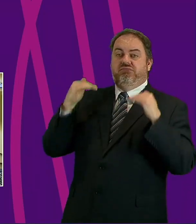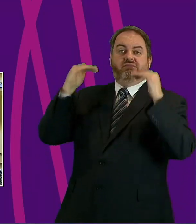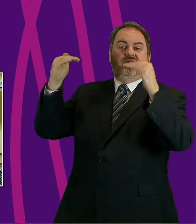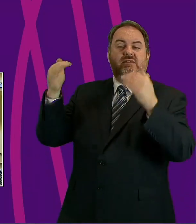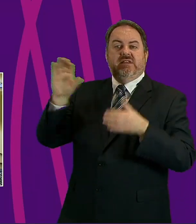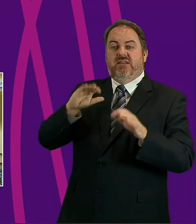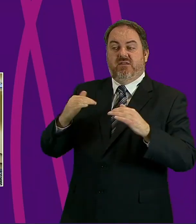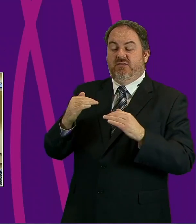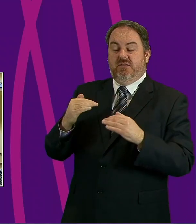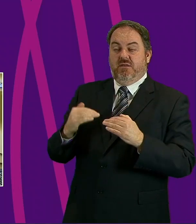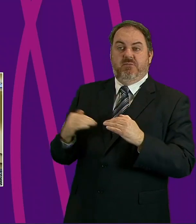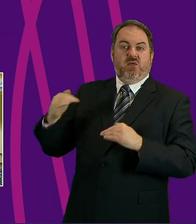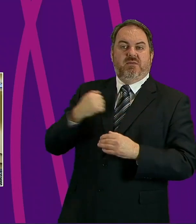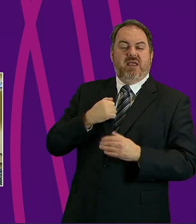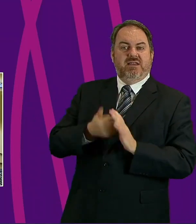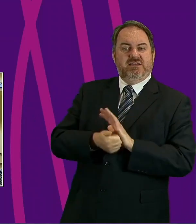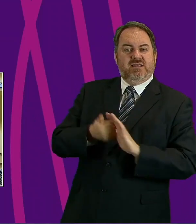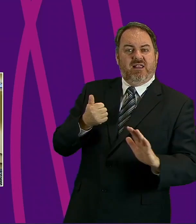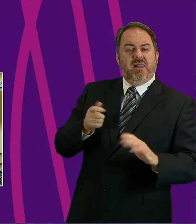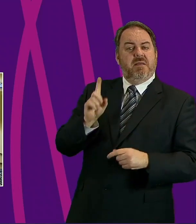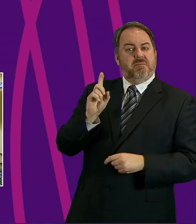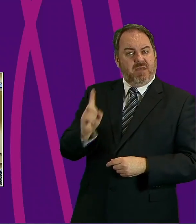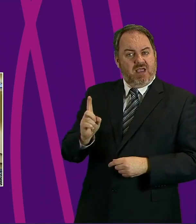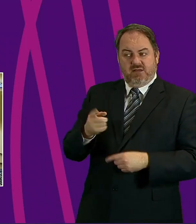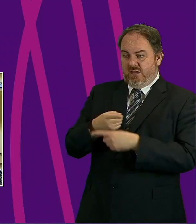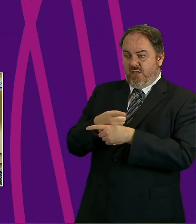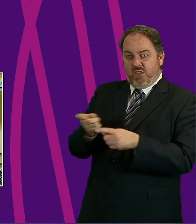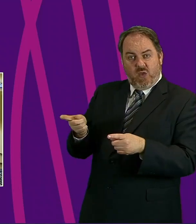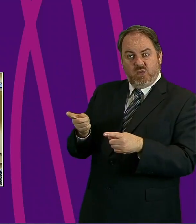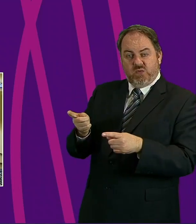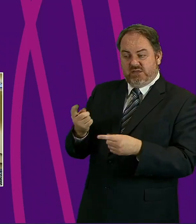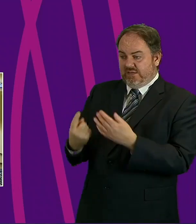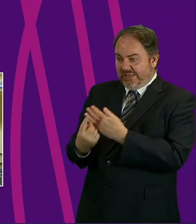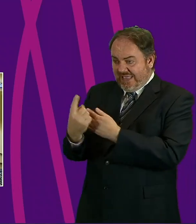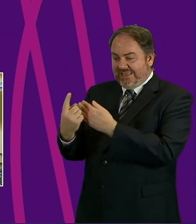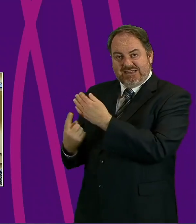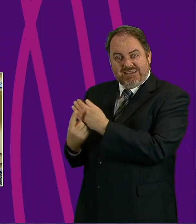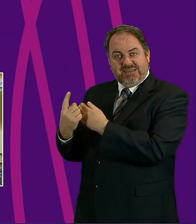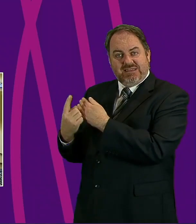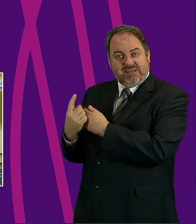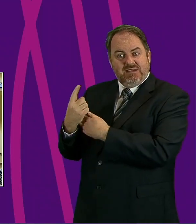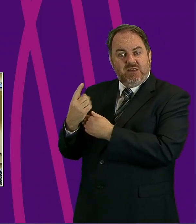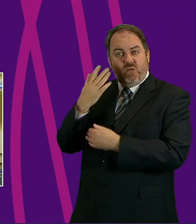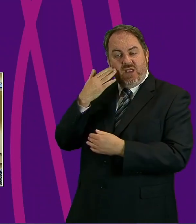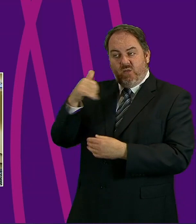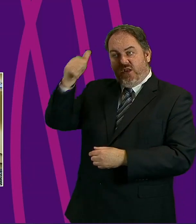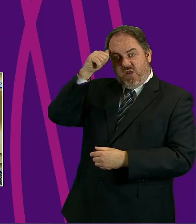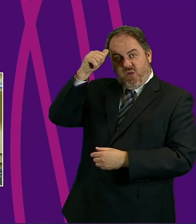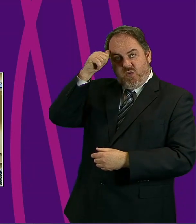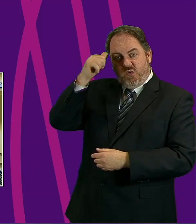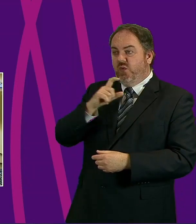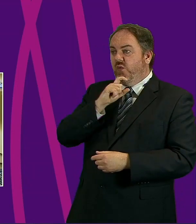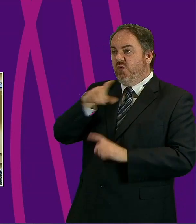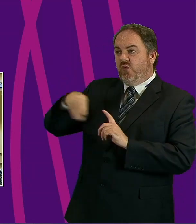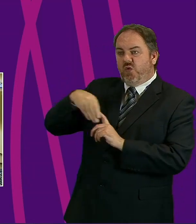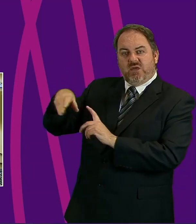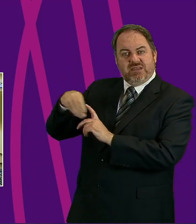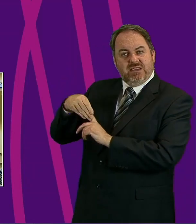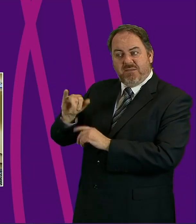will actually tell us whether these cases, the ones that were known about and reported, contributed to any wider outbreak,